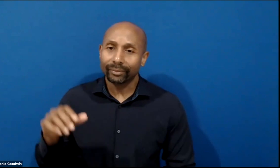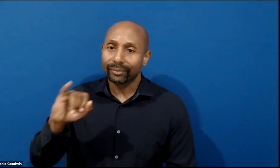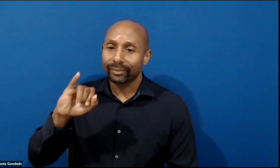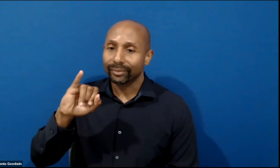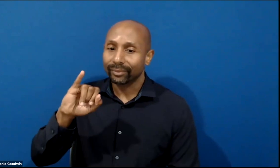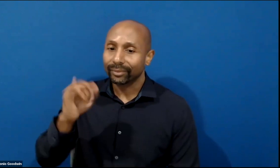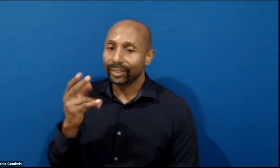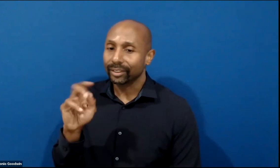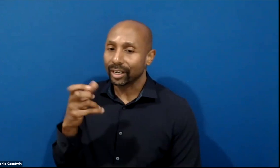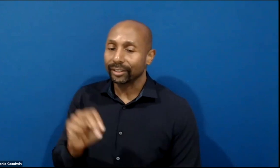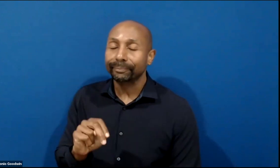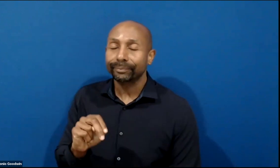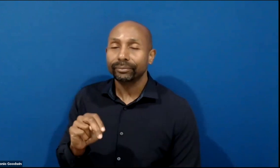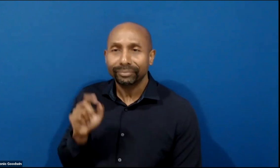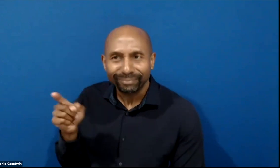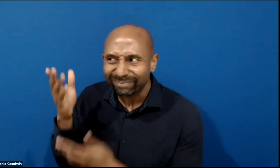get into that a little more.